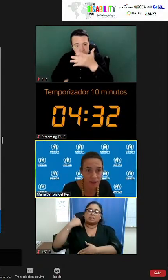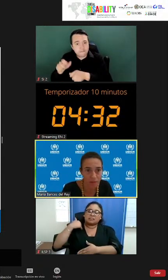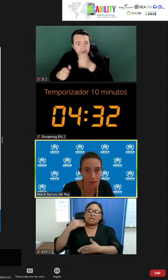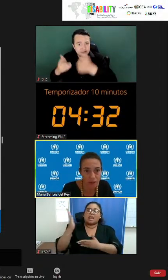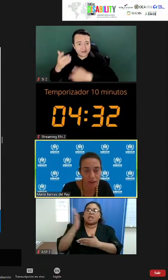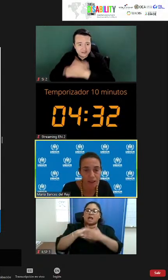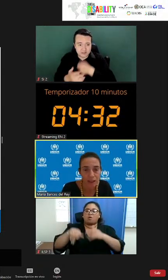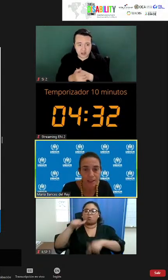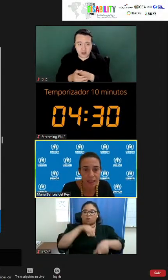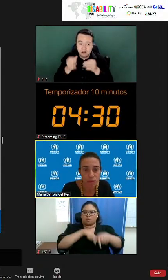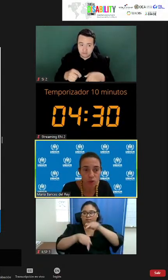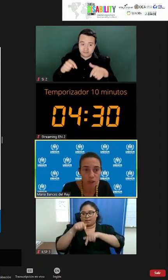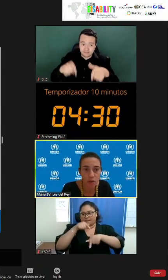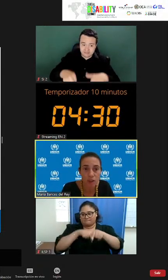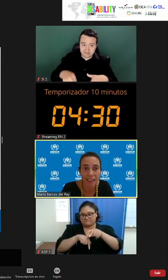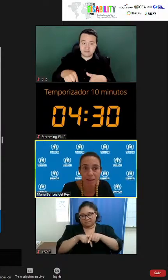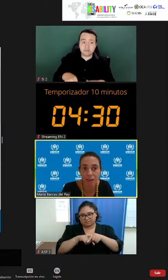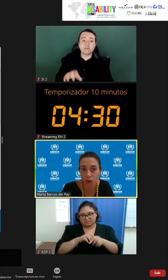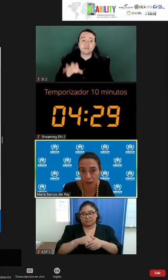is